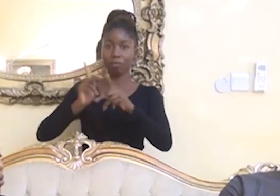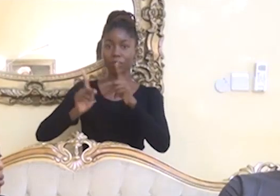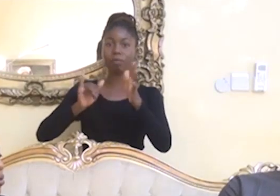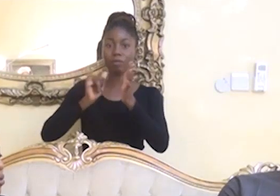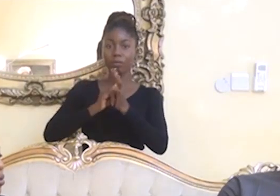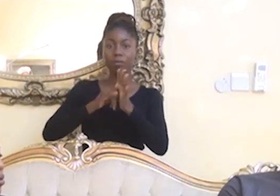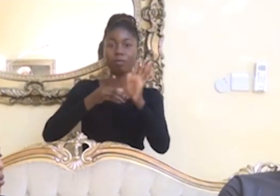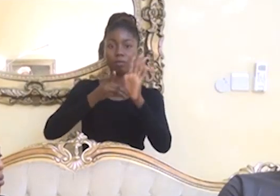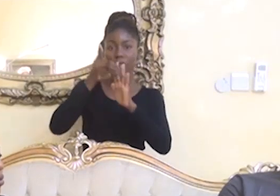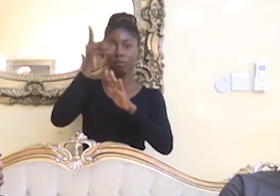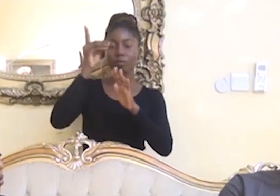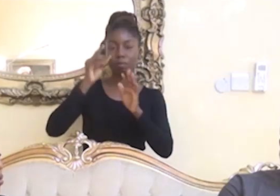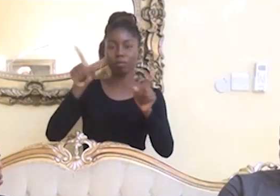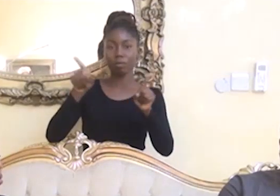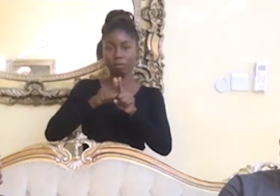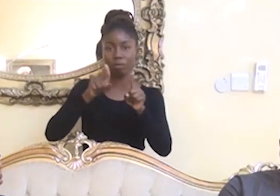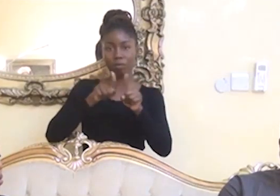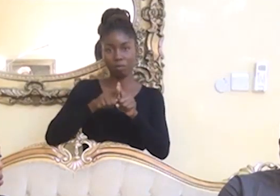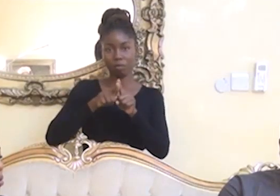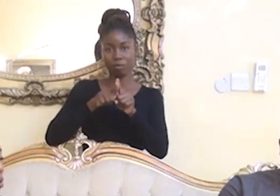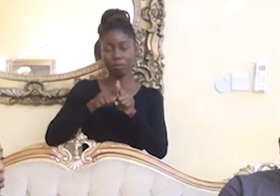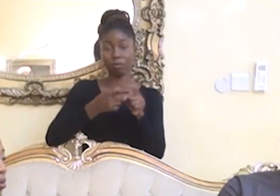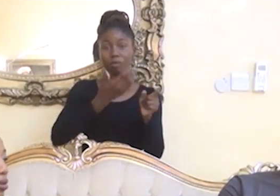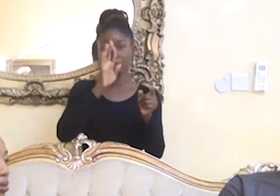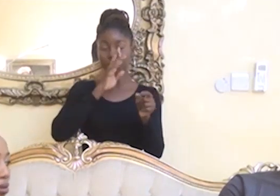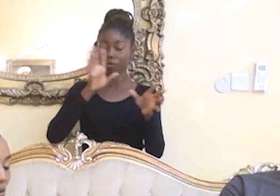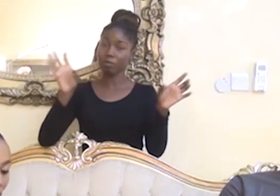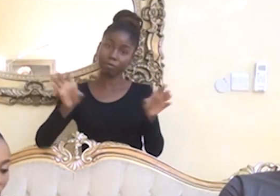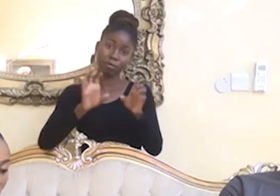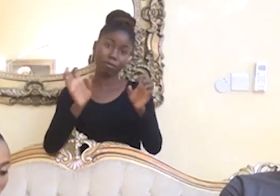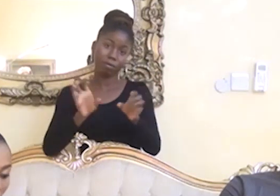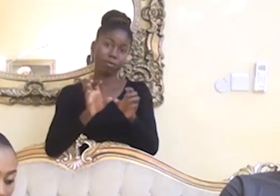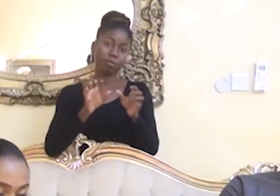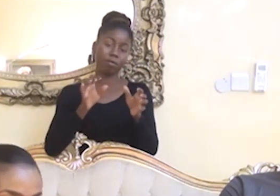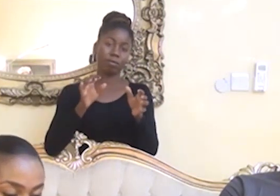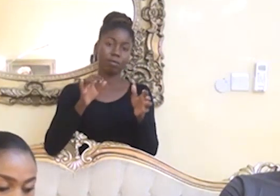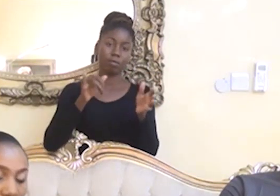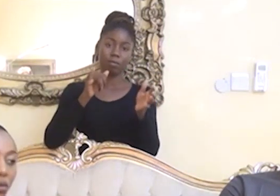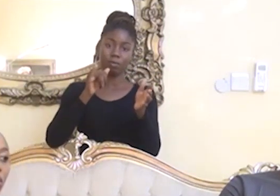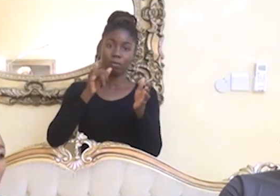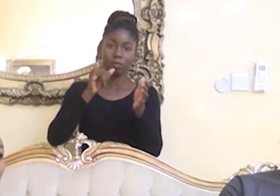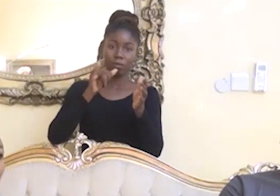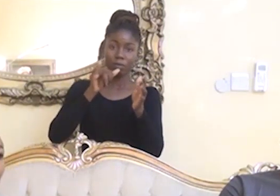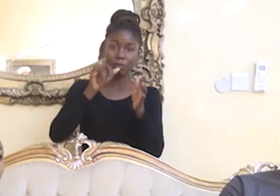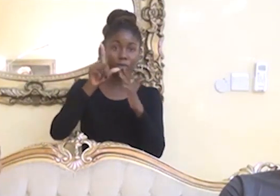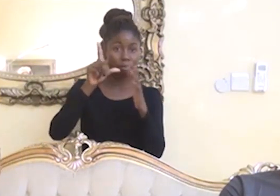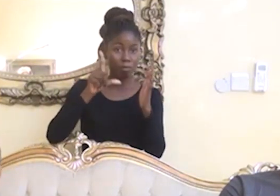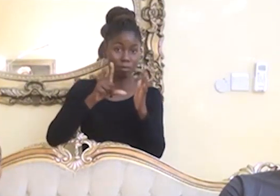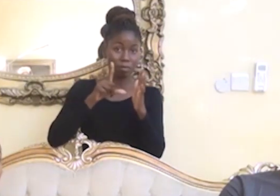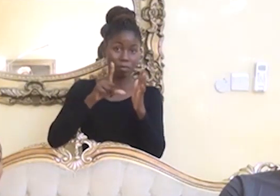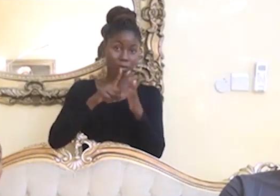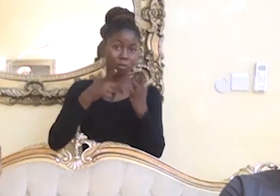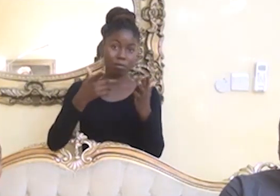there is an act already that is on ground, even to penalize any